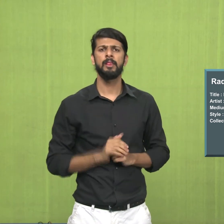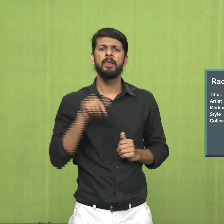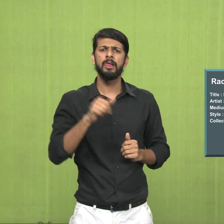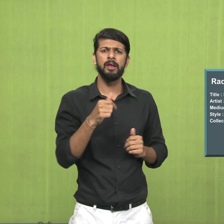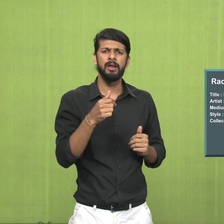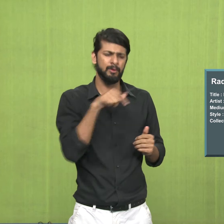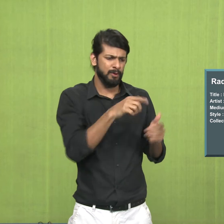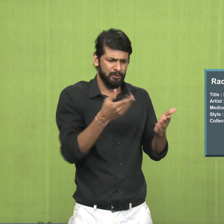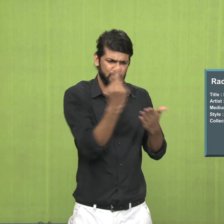The style